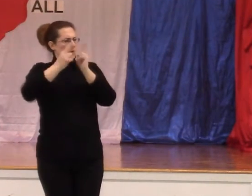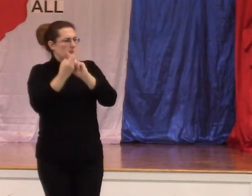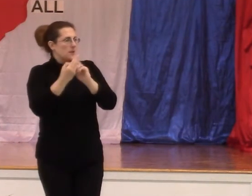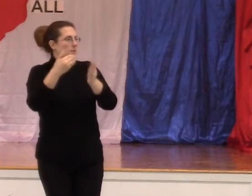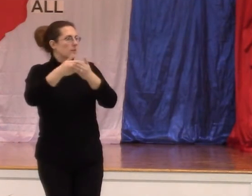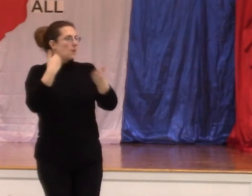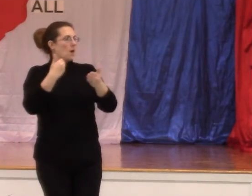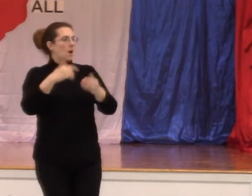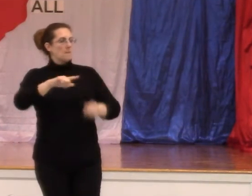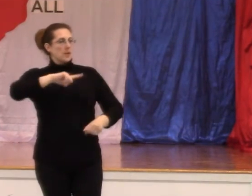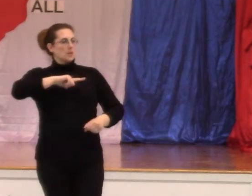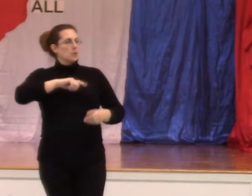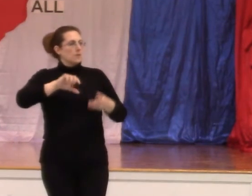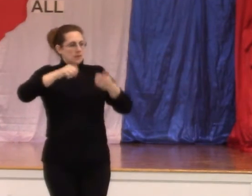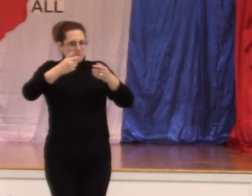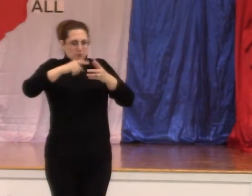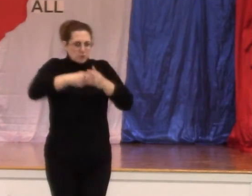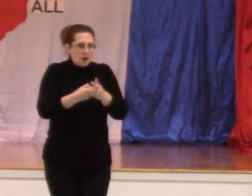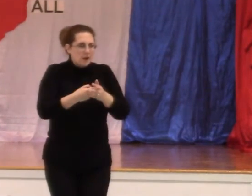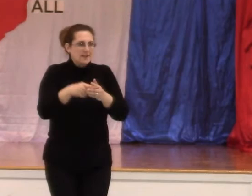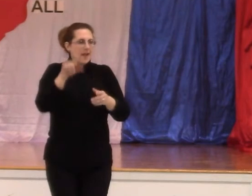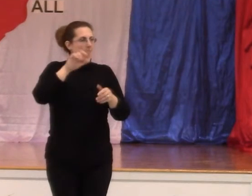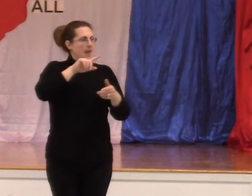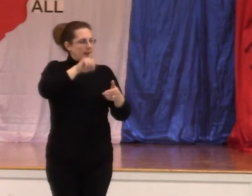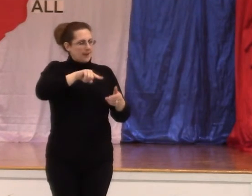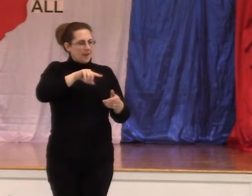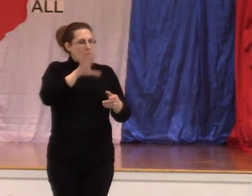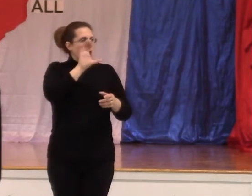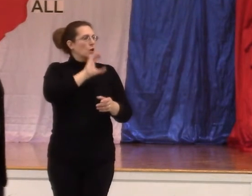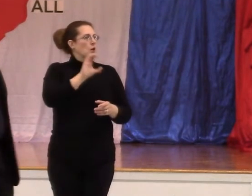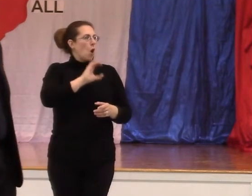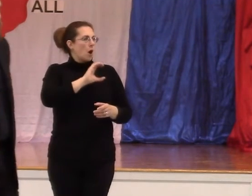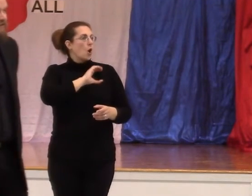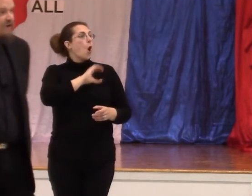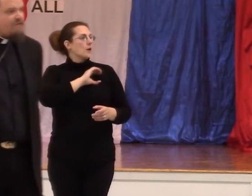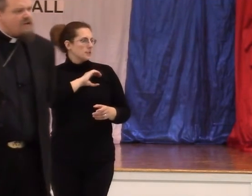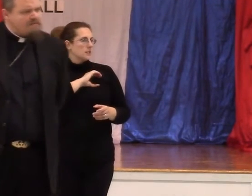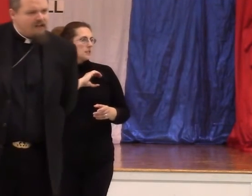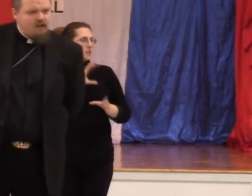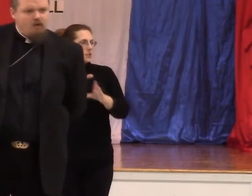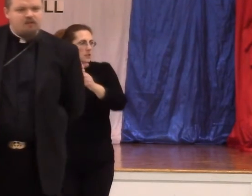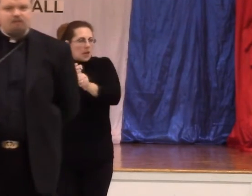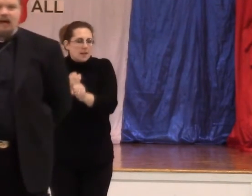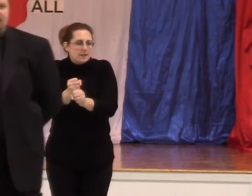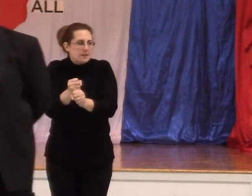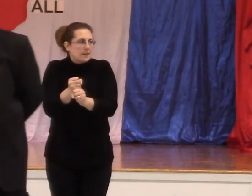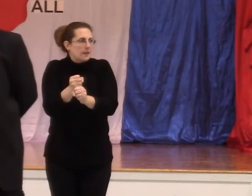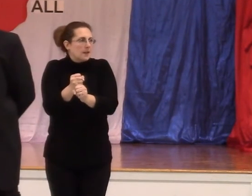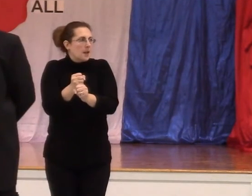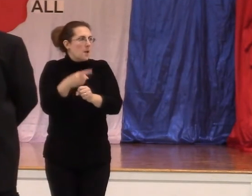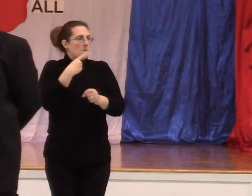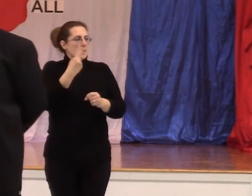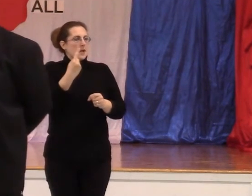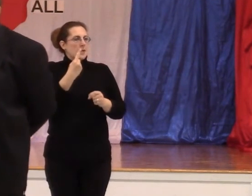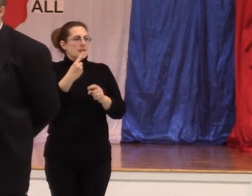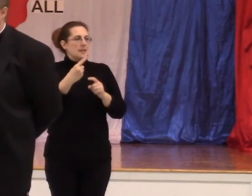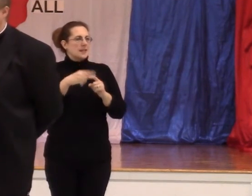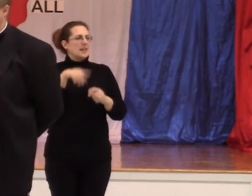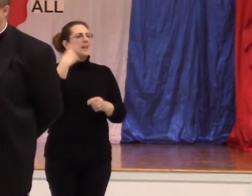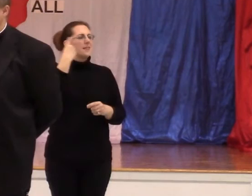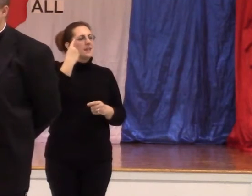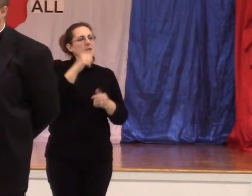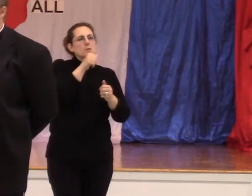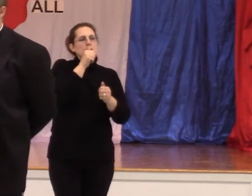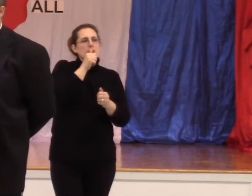Luther gets things going, Karlstadt grabs onto them, becomes a staunch defender of them, but he holds privately that these are just